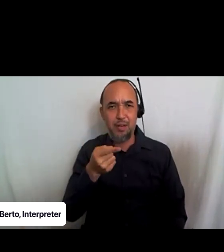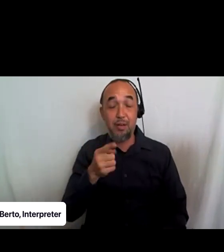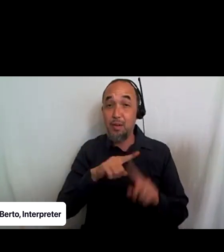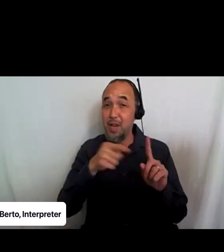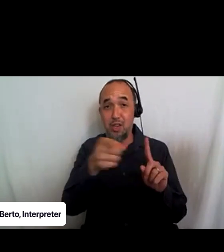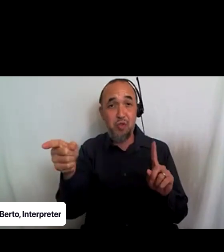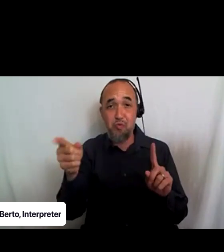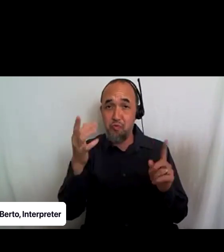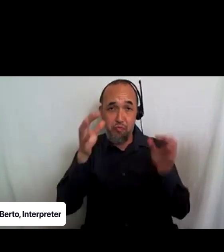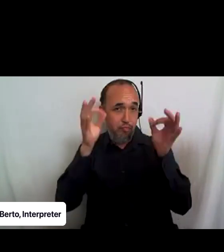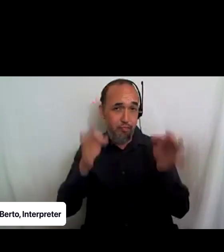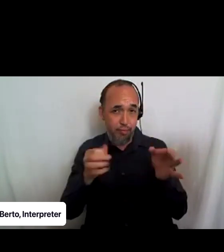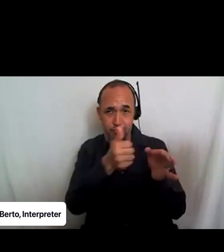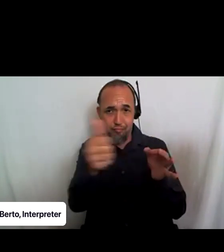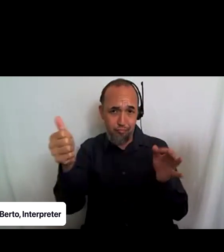we go.